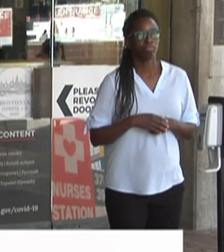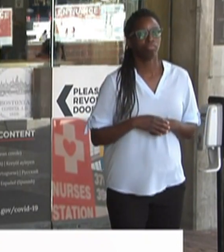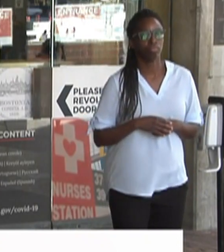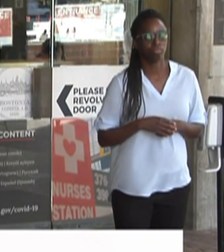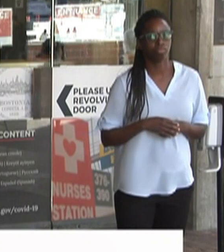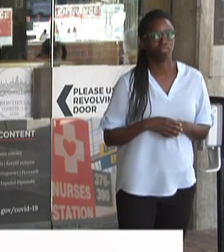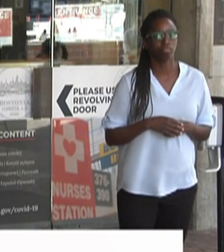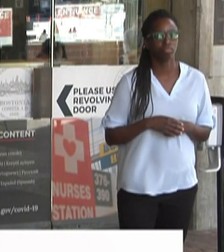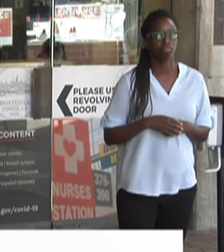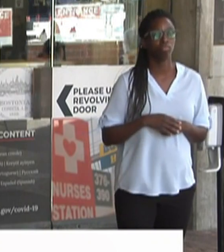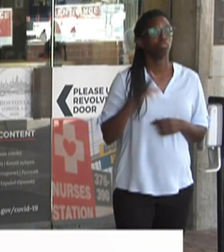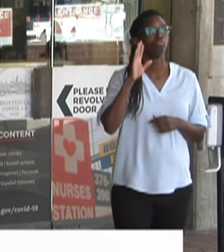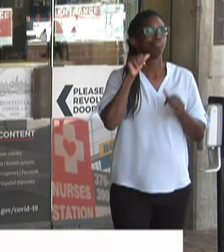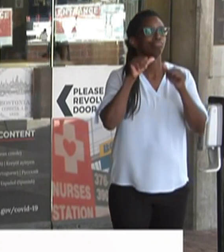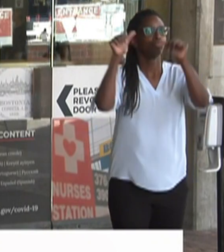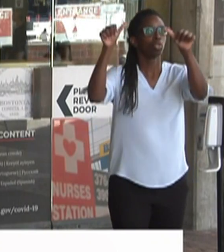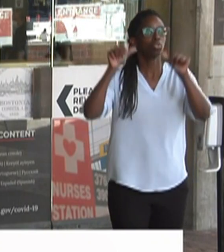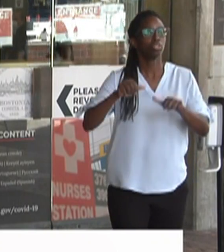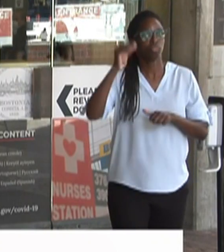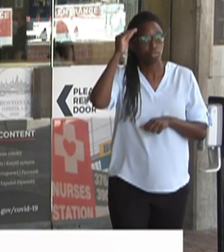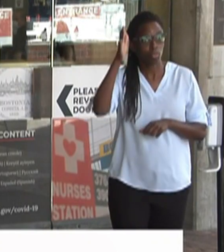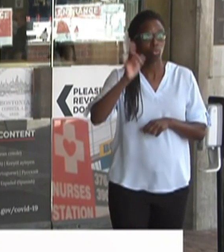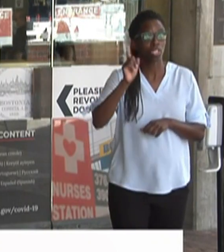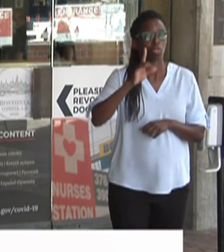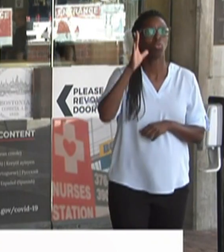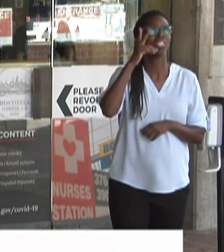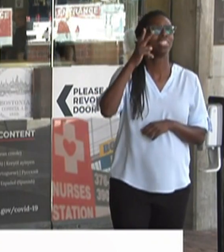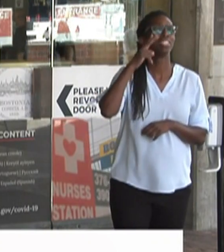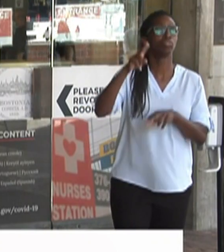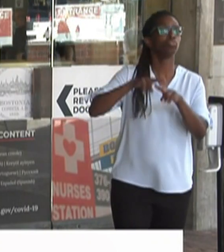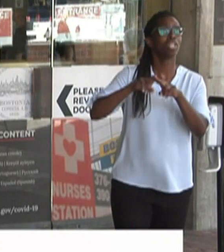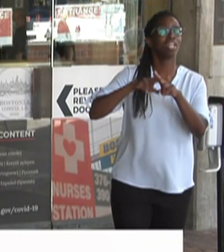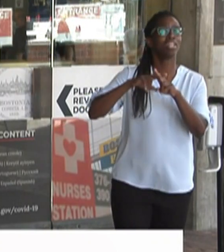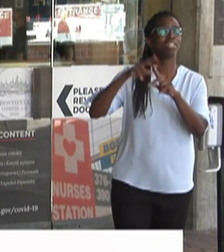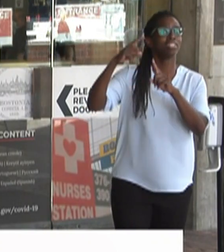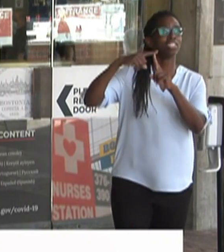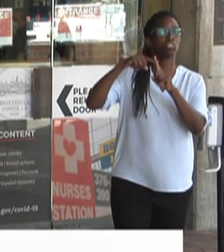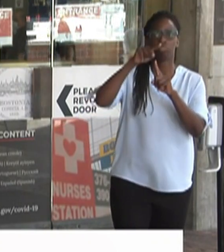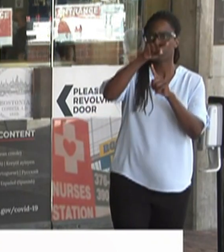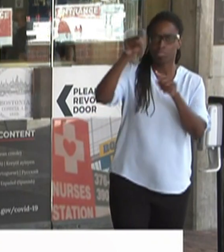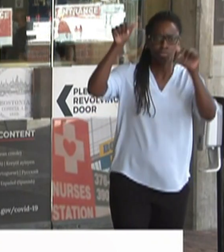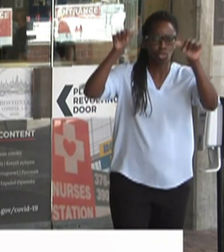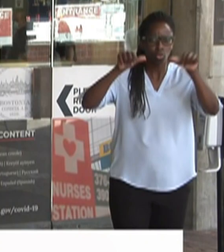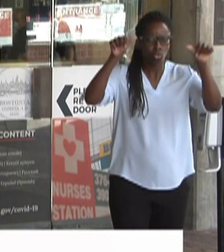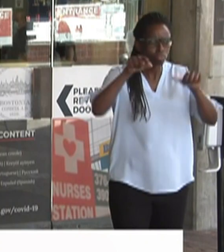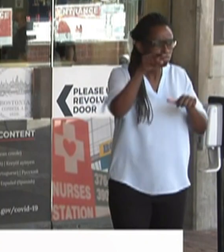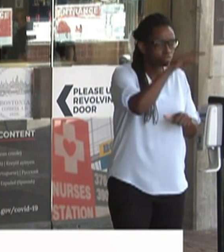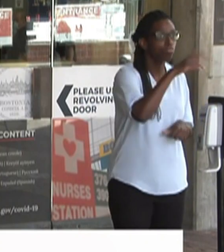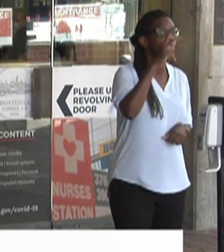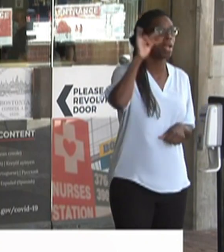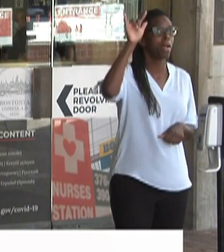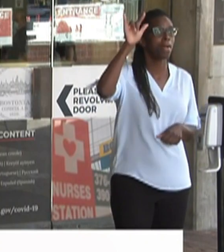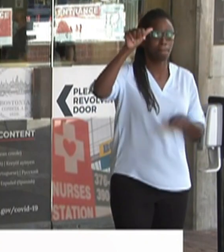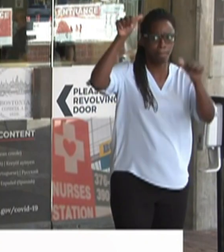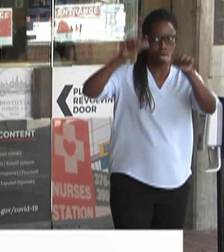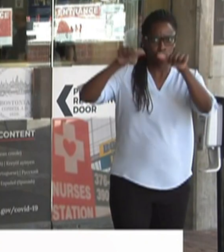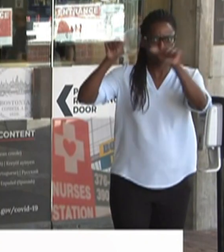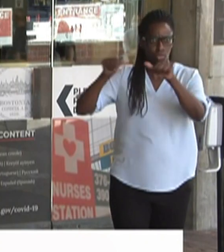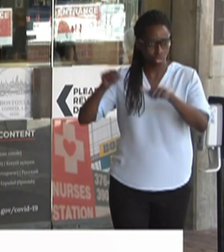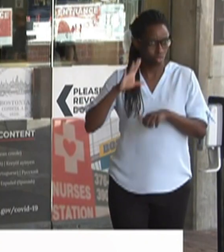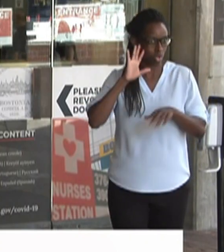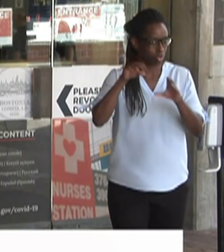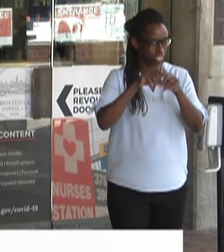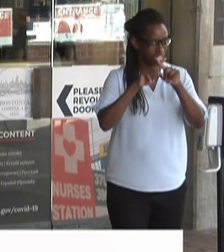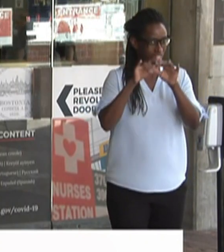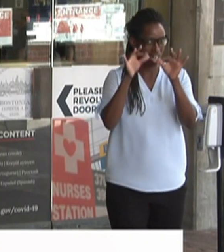the airport, and Central Square. We're expanding into neighborhood parks at these times, people gathering, playing soccer. We're asking people again to